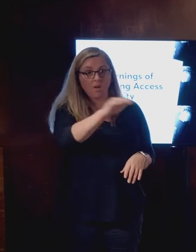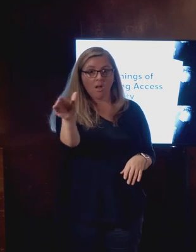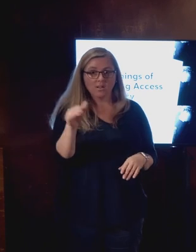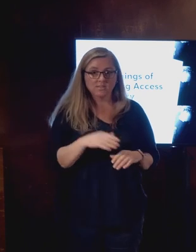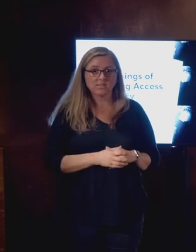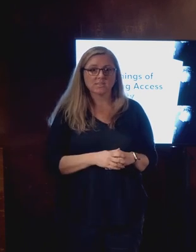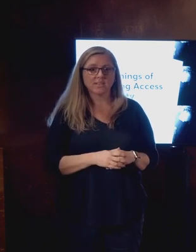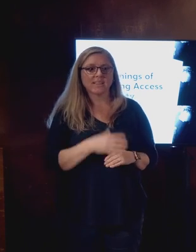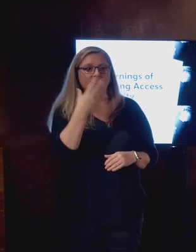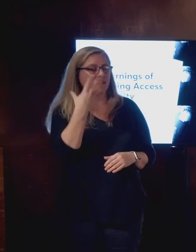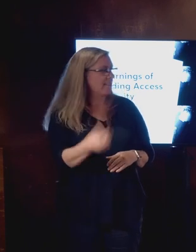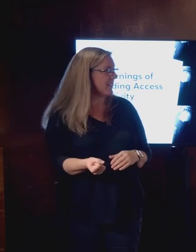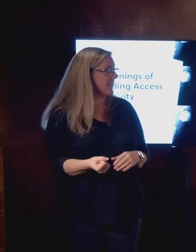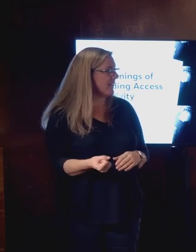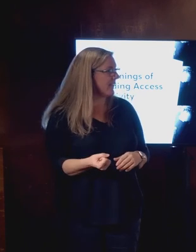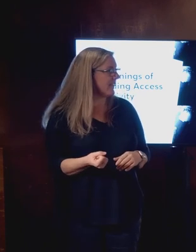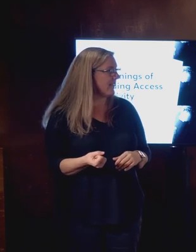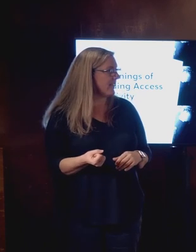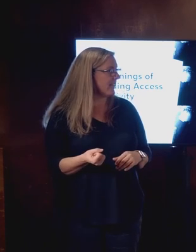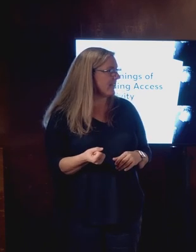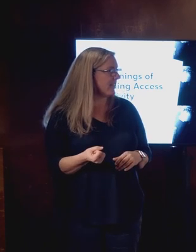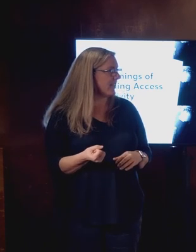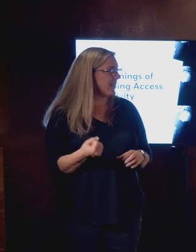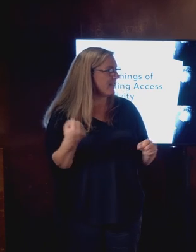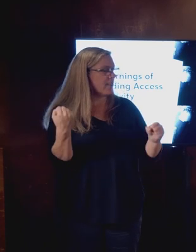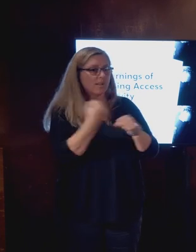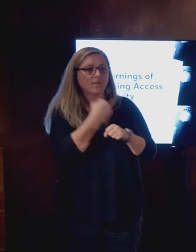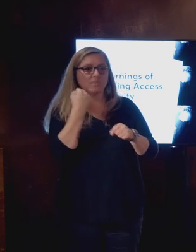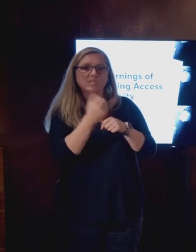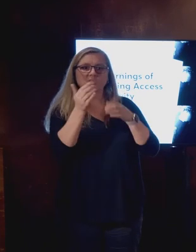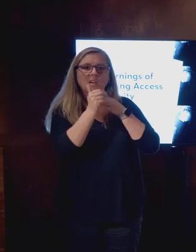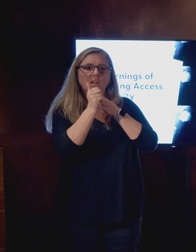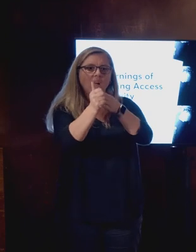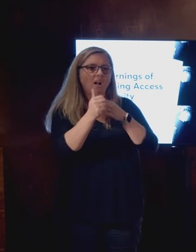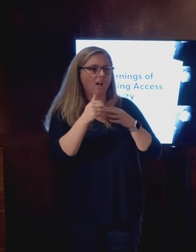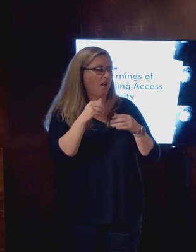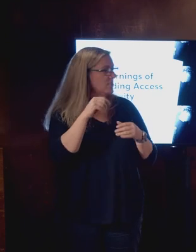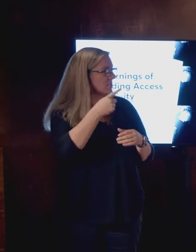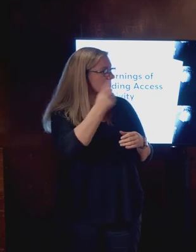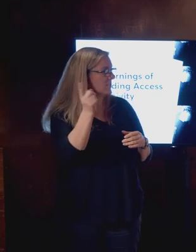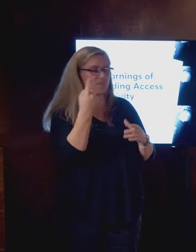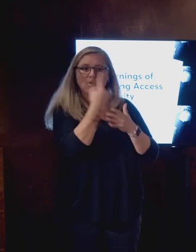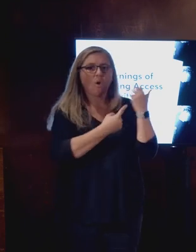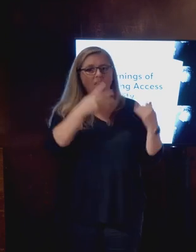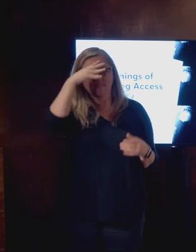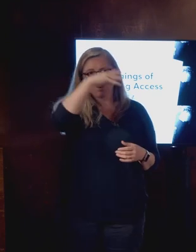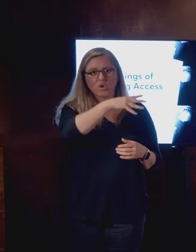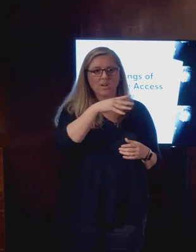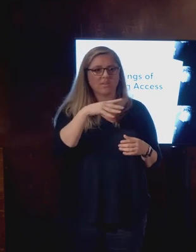well, there are some of the producer guide to access, and this is, like, not just for Fringe artists. It's